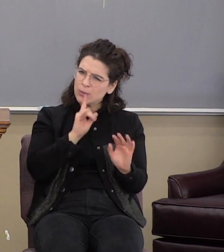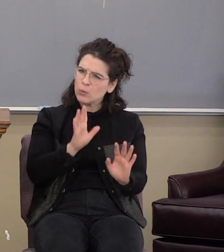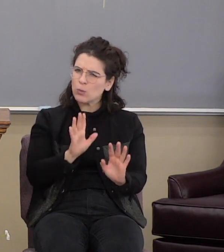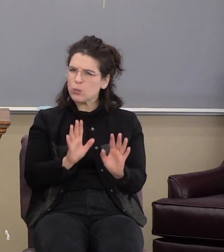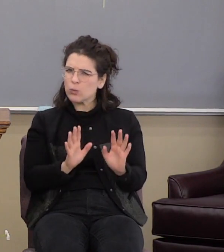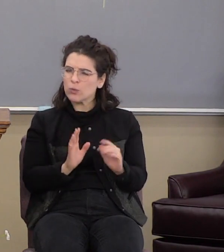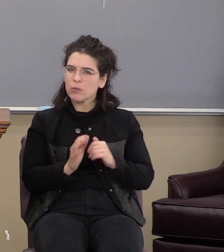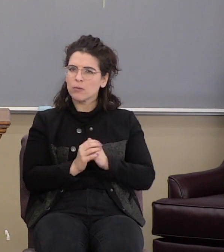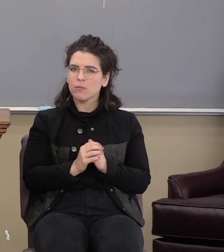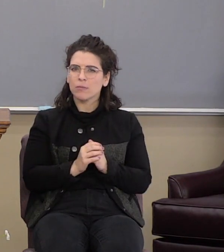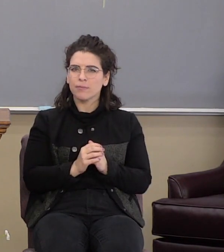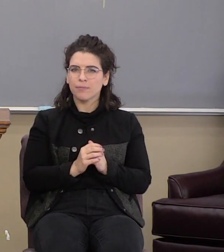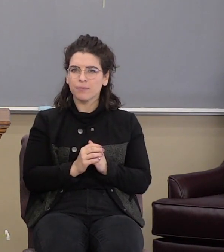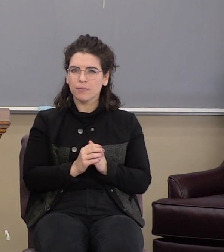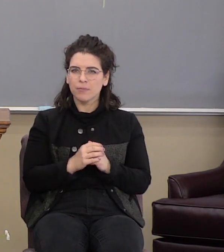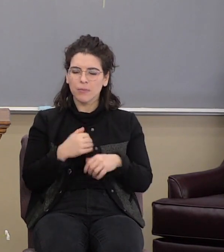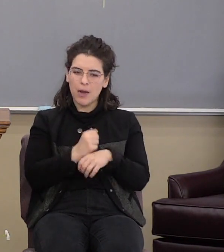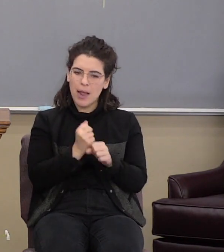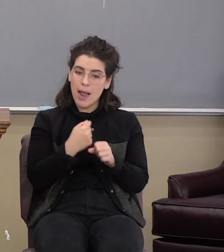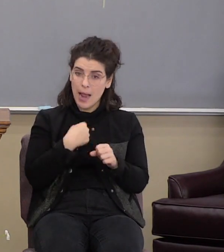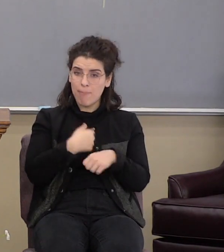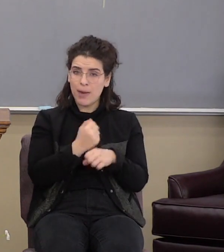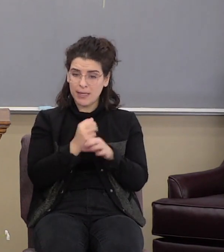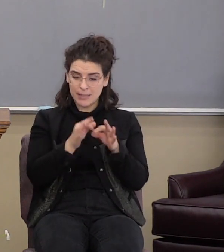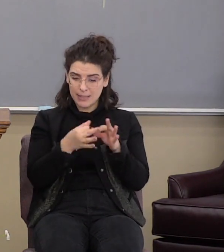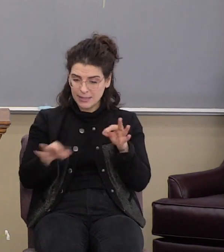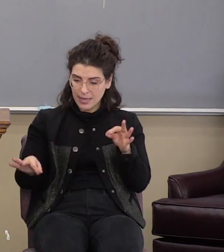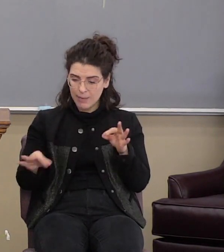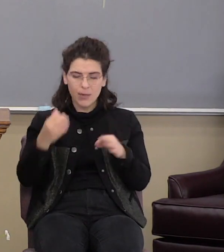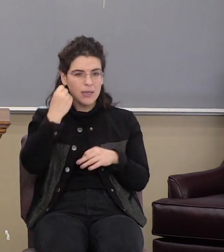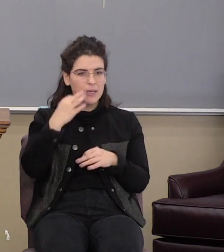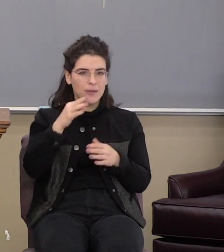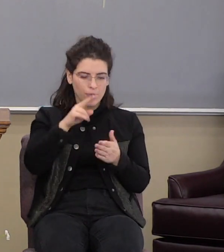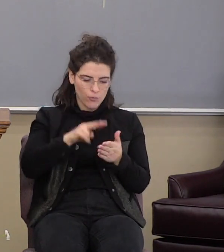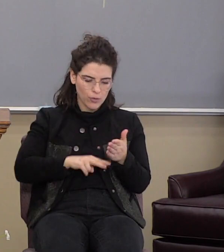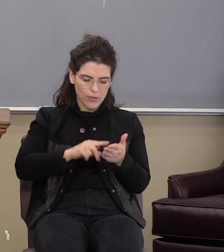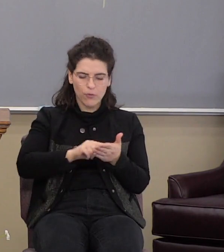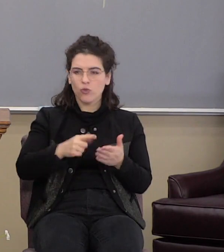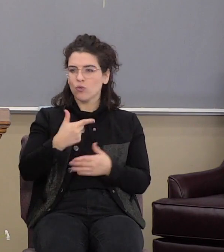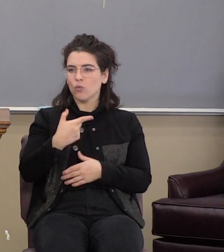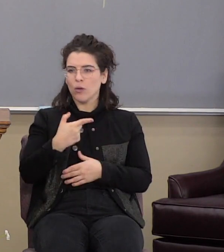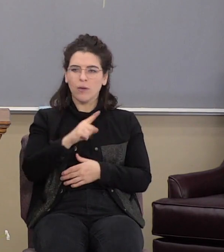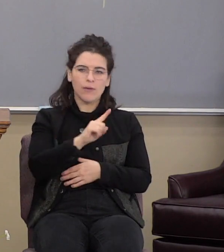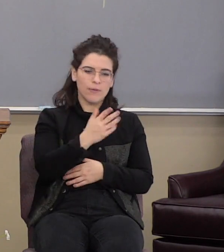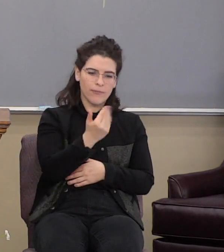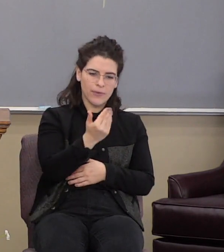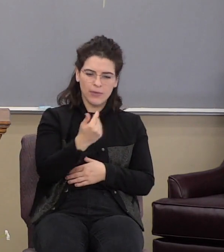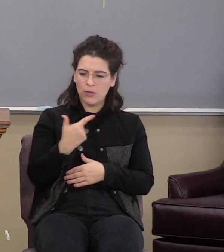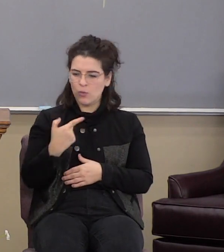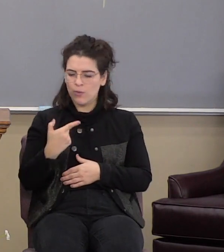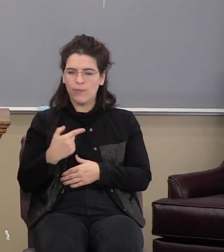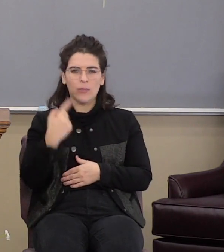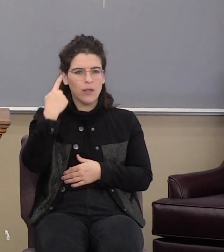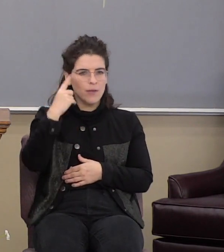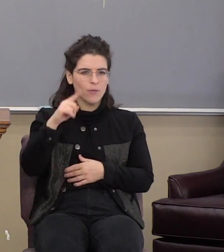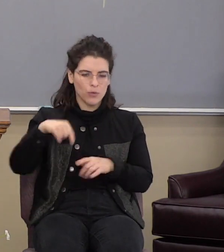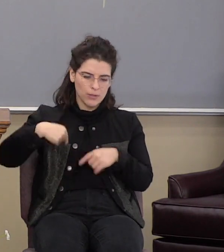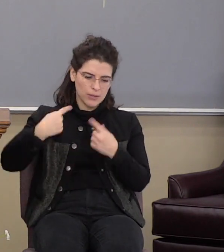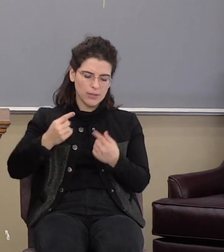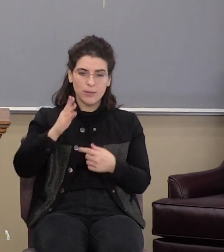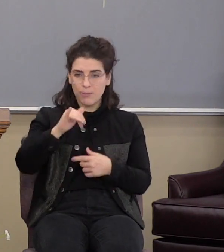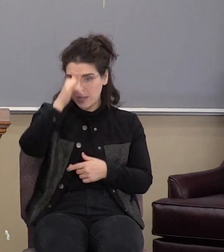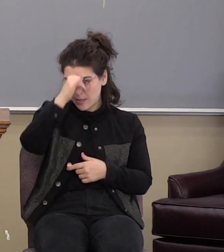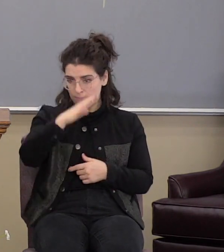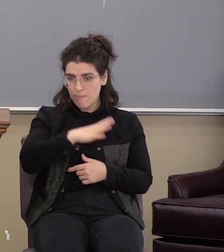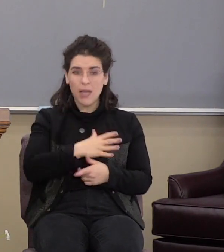unsettled. I made the statement, if we read verse 21 again, 1 Corinthians 15, verse 21, for since by man